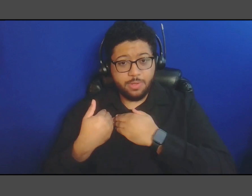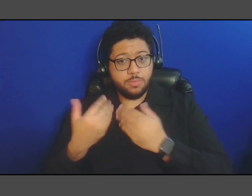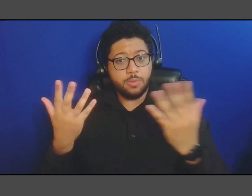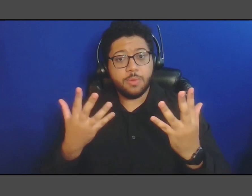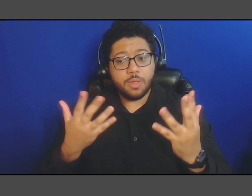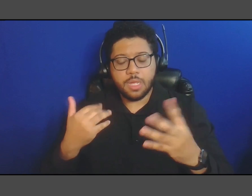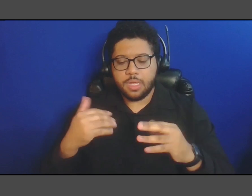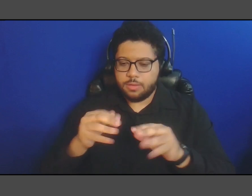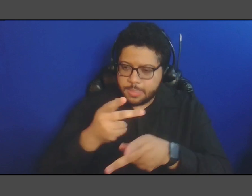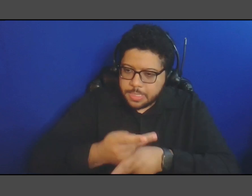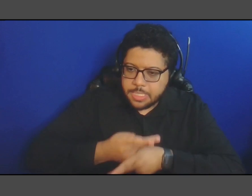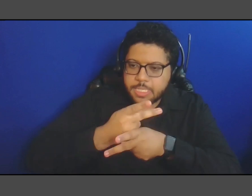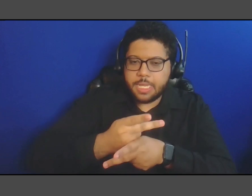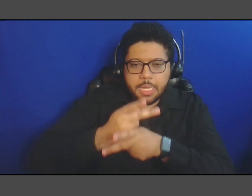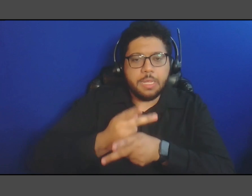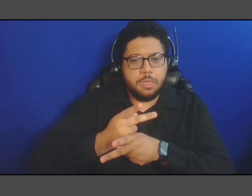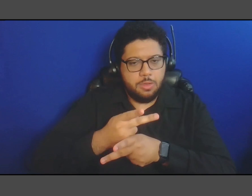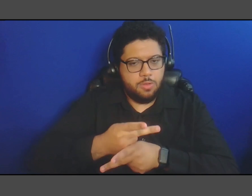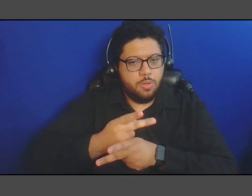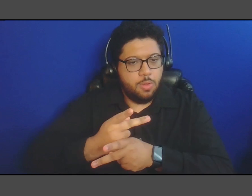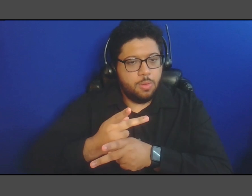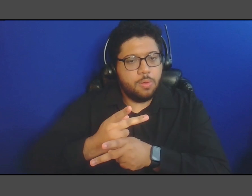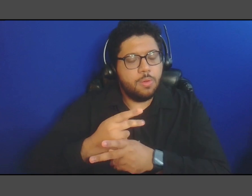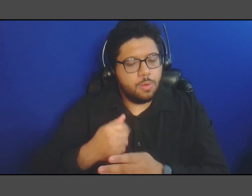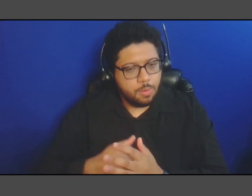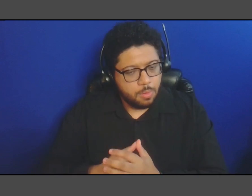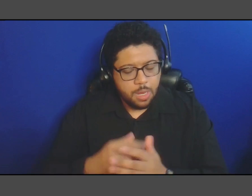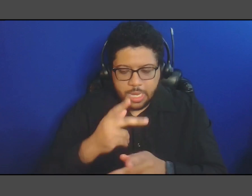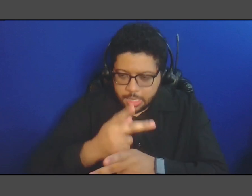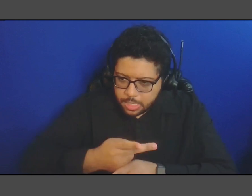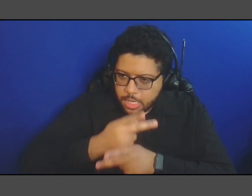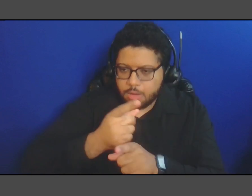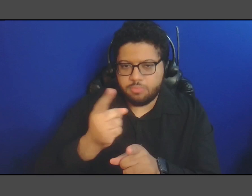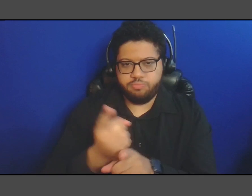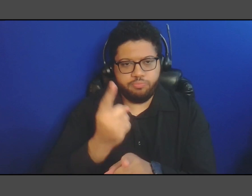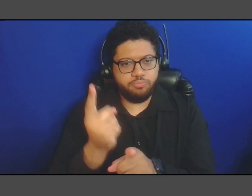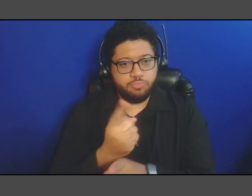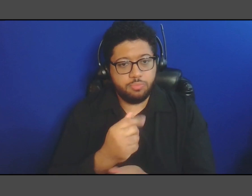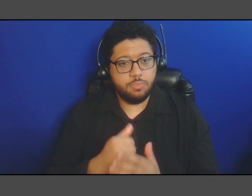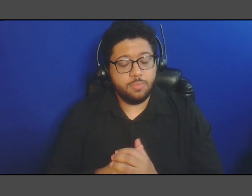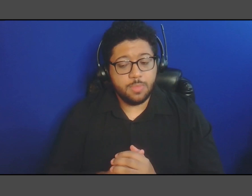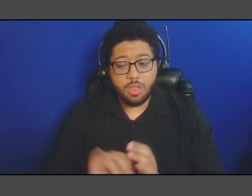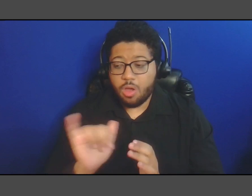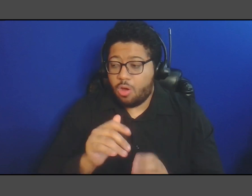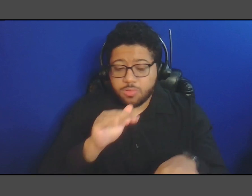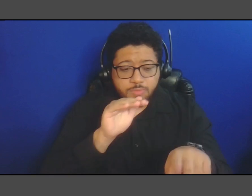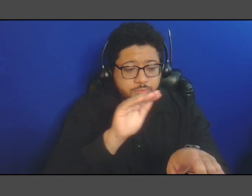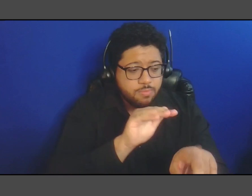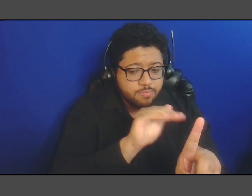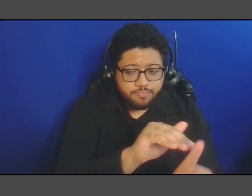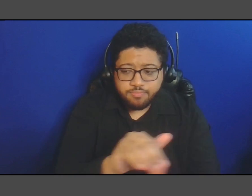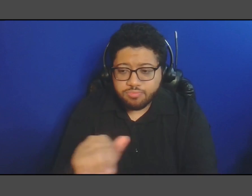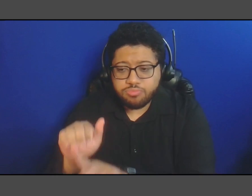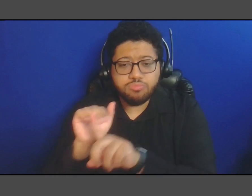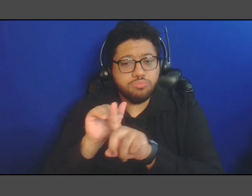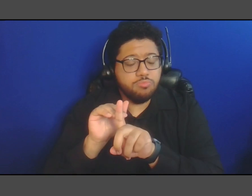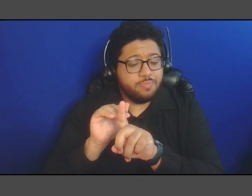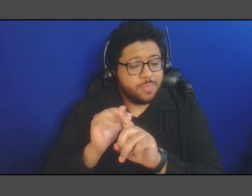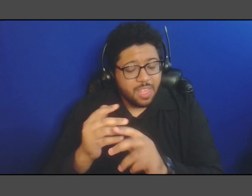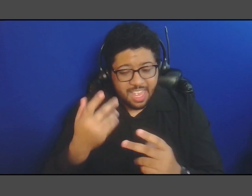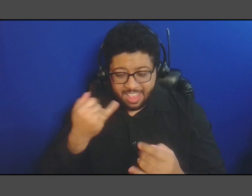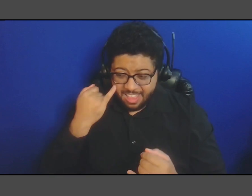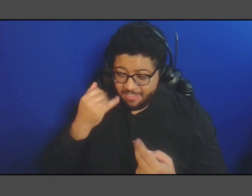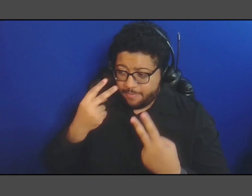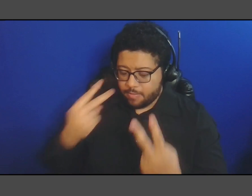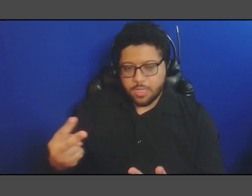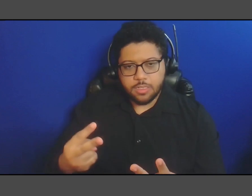also reminding folks to visit with respect, right? Yeah. And to think about what